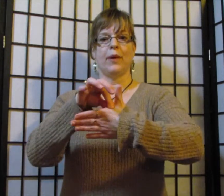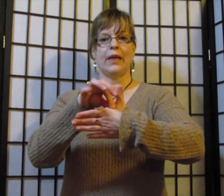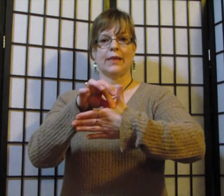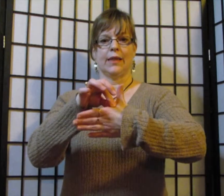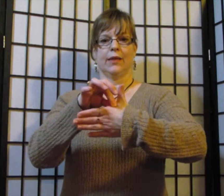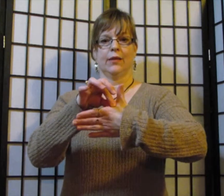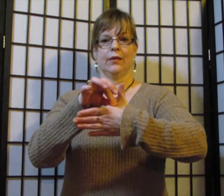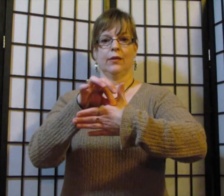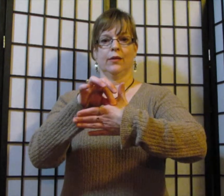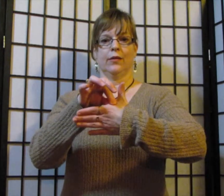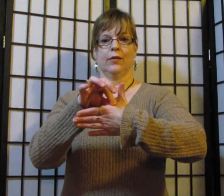meat.